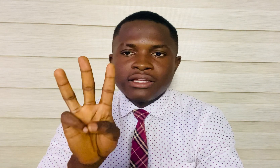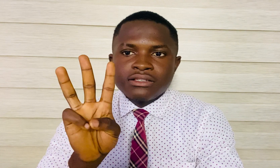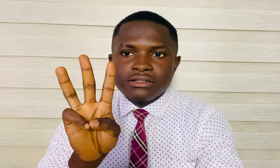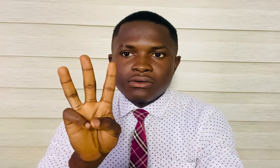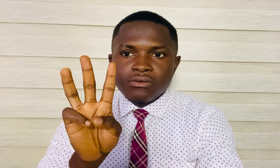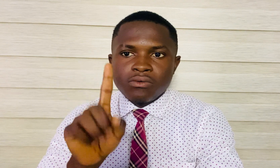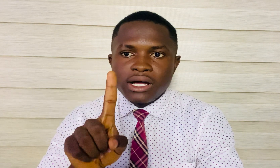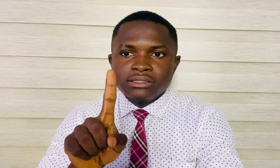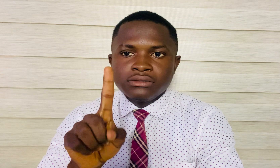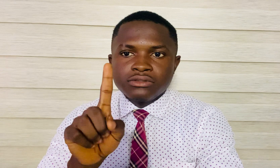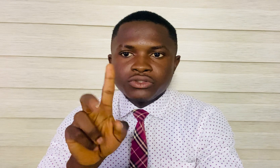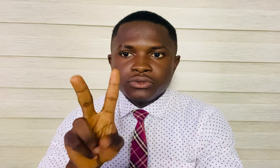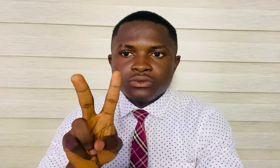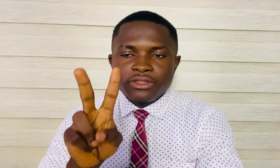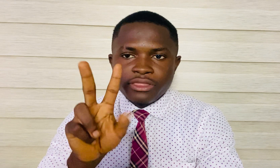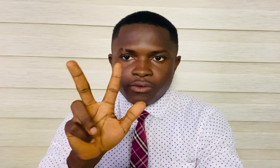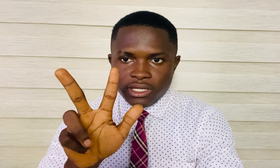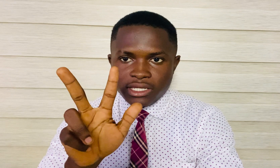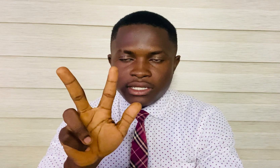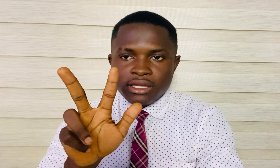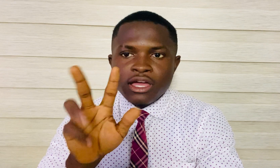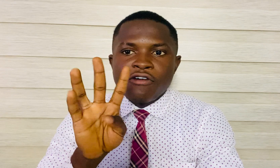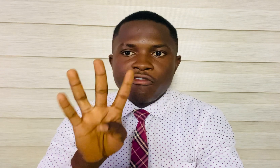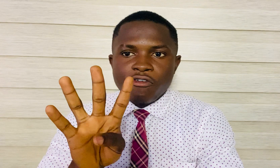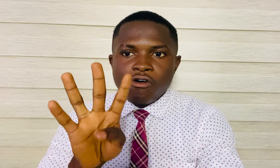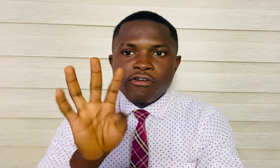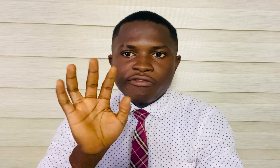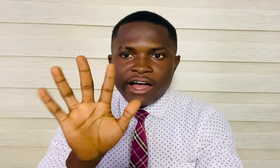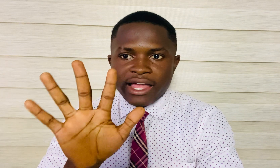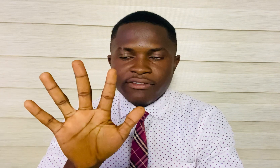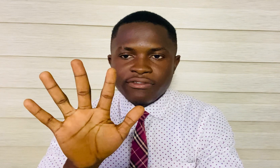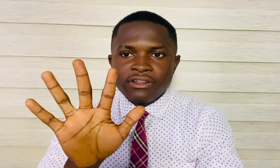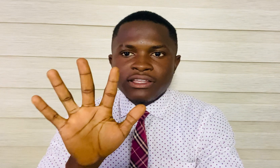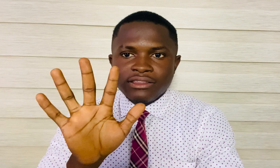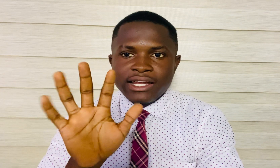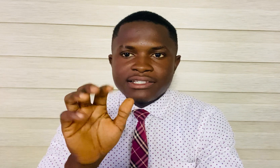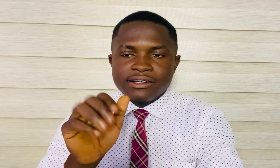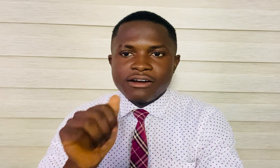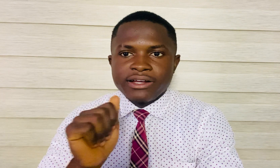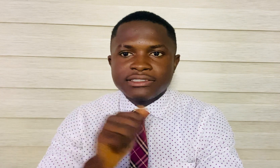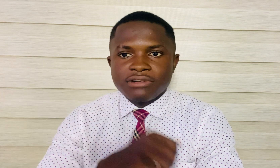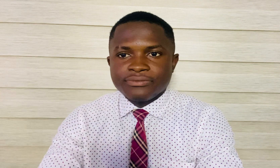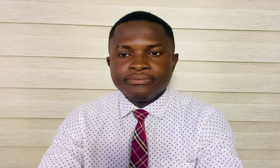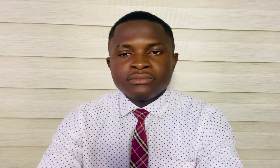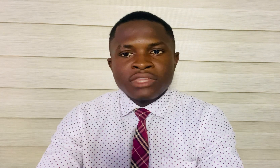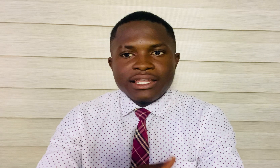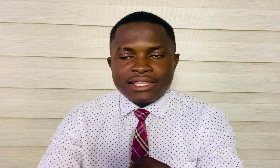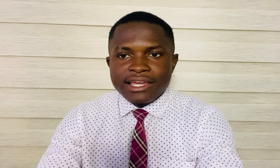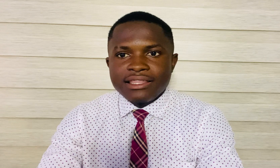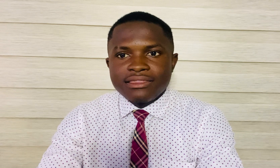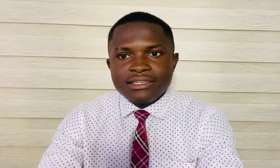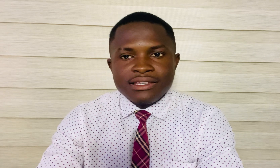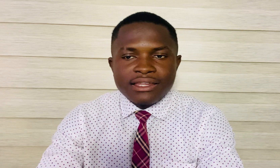So 1, 2, 3, 4, 5. That is the correct one. The second thing